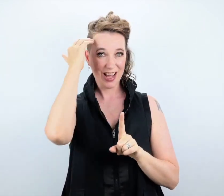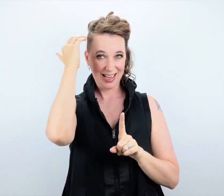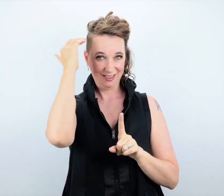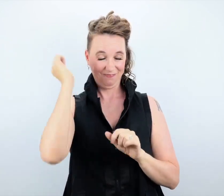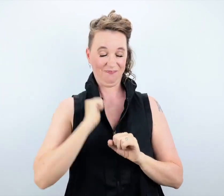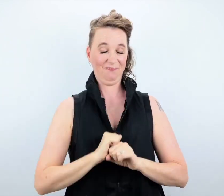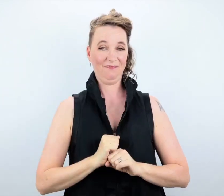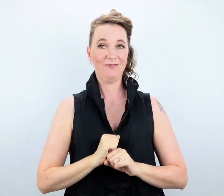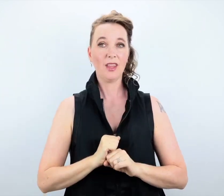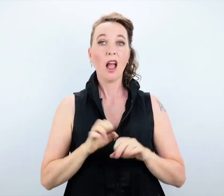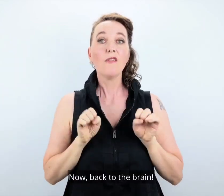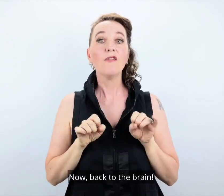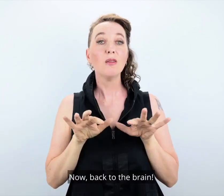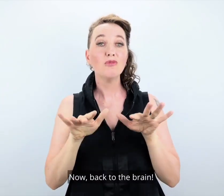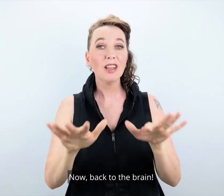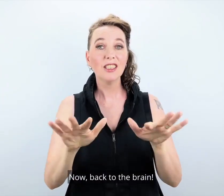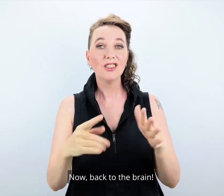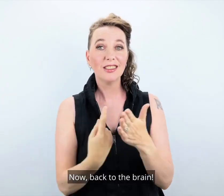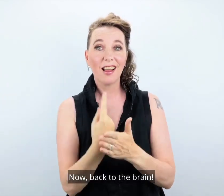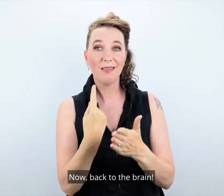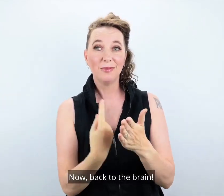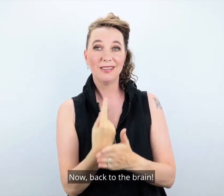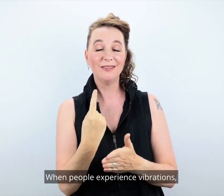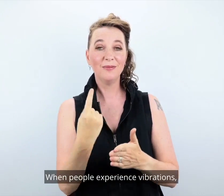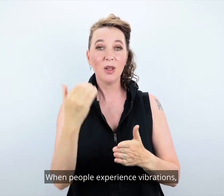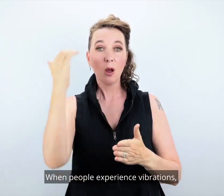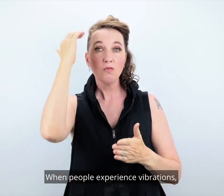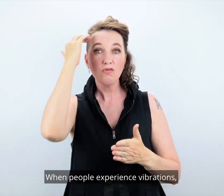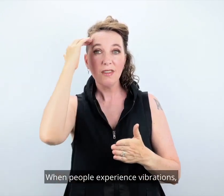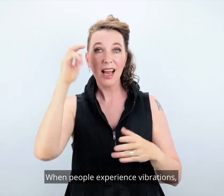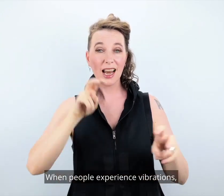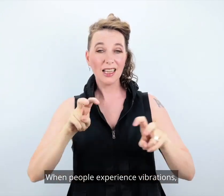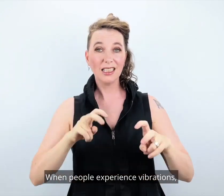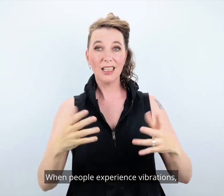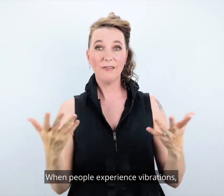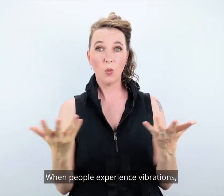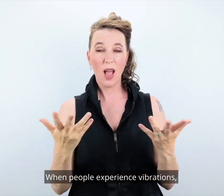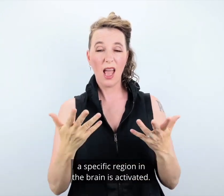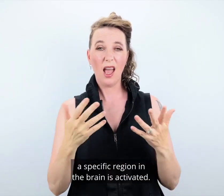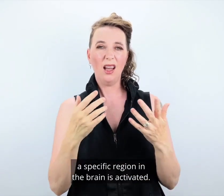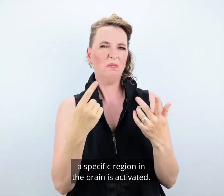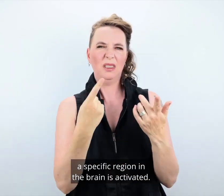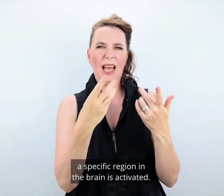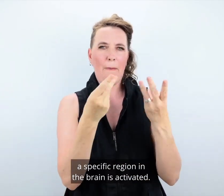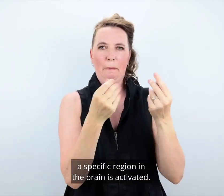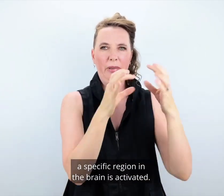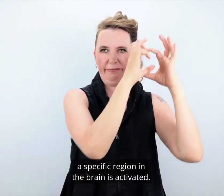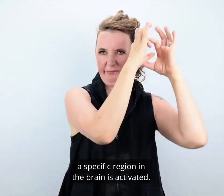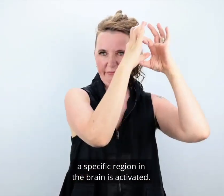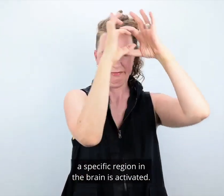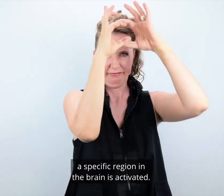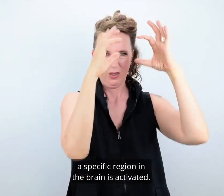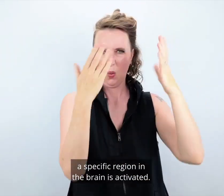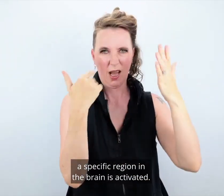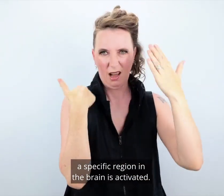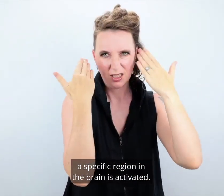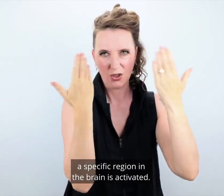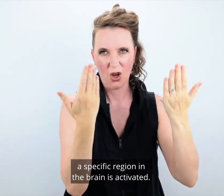Now back to the brain. When people experience vibrations, a specific region in the brain is activated.